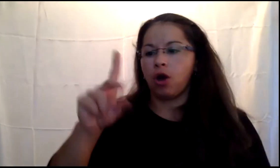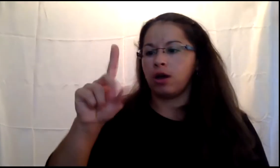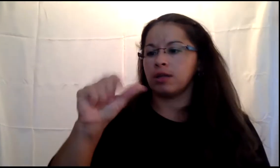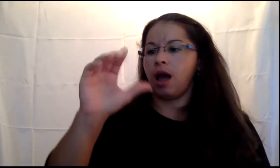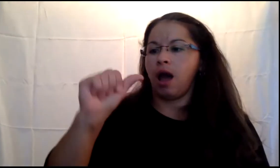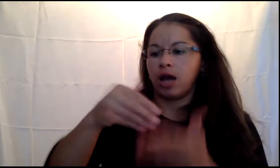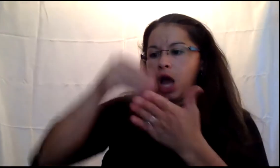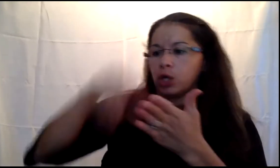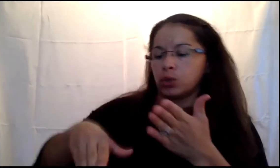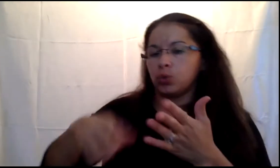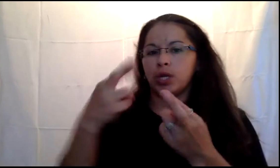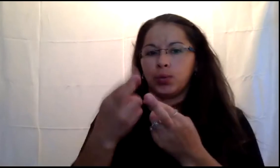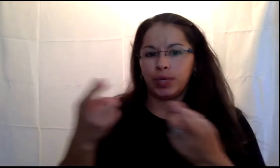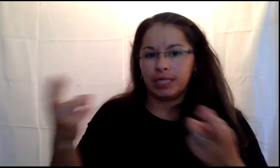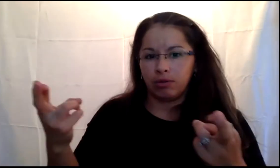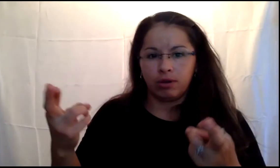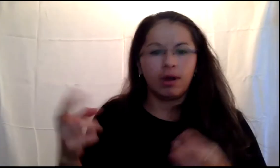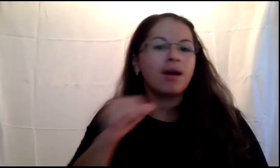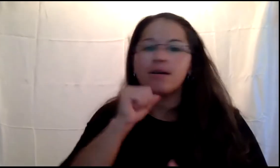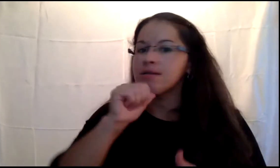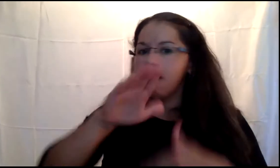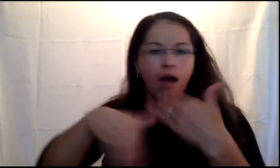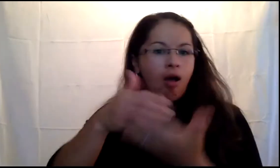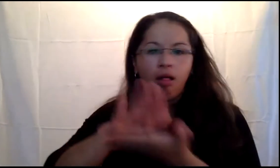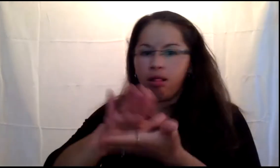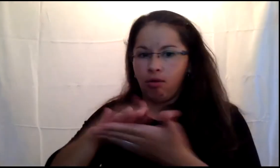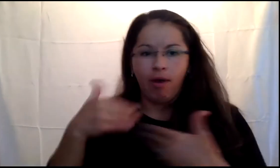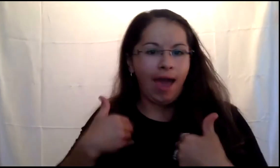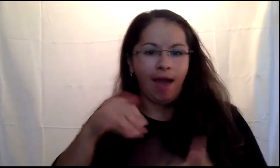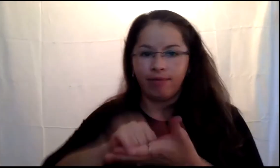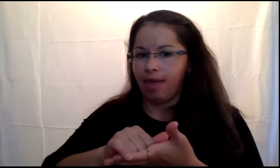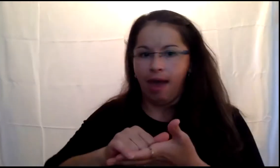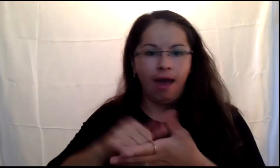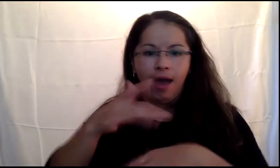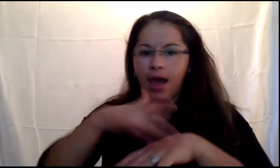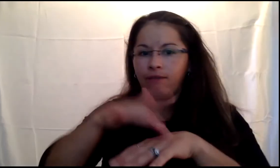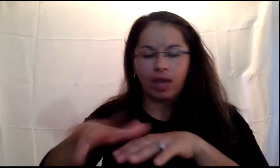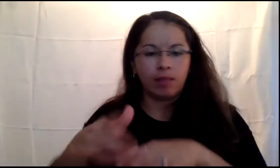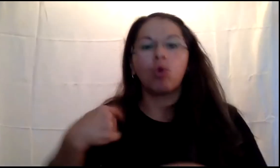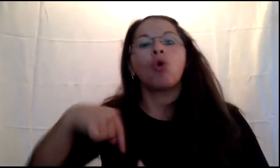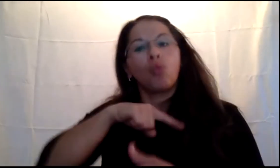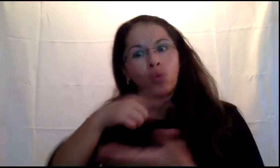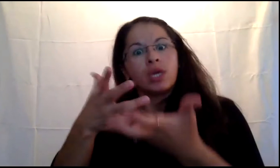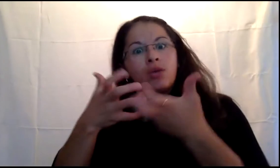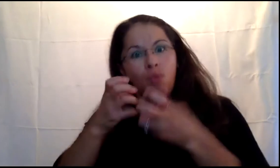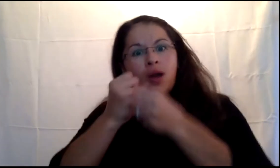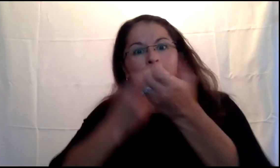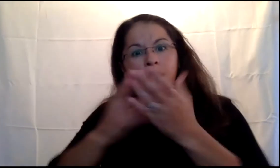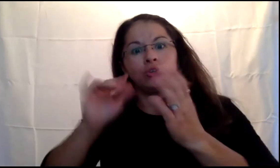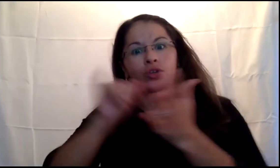boldness or ability to kind of put that really up front. But we wanted just to not hide that and make sure that students were really